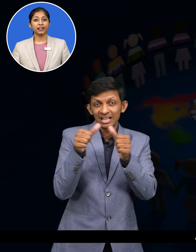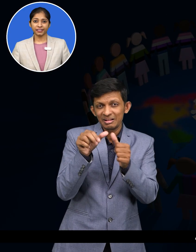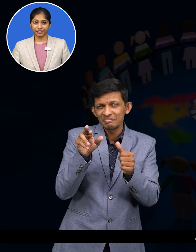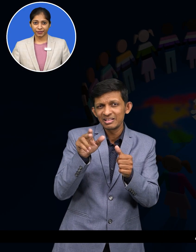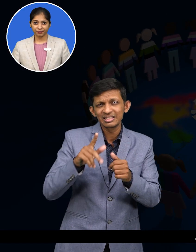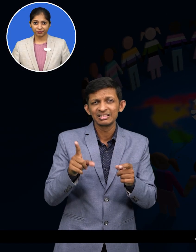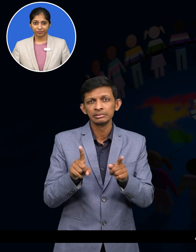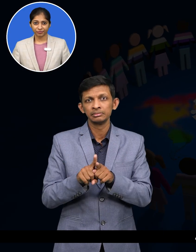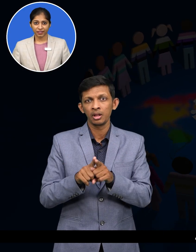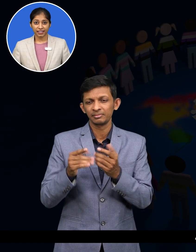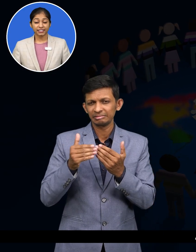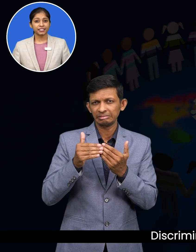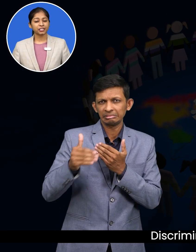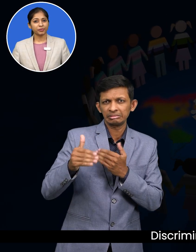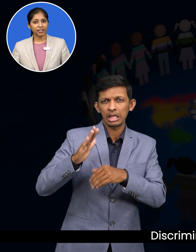Apartheid,